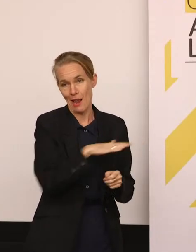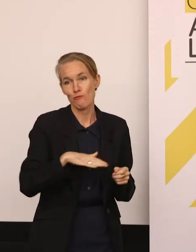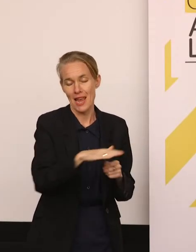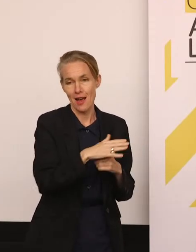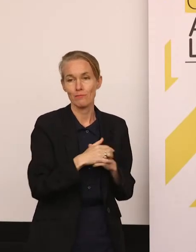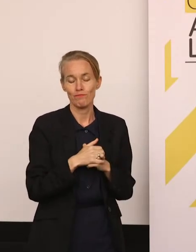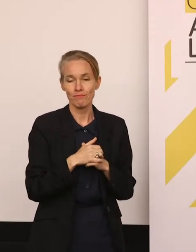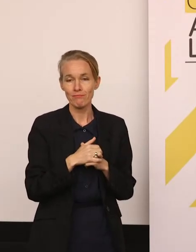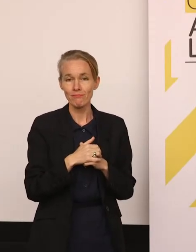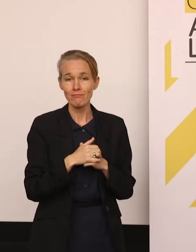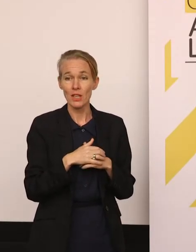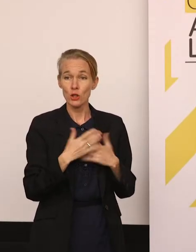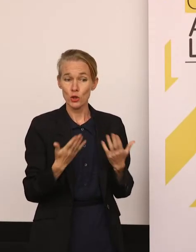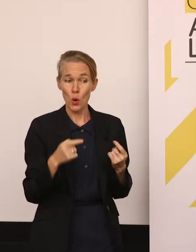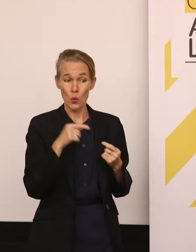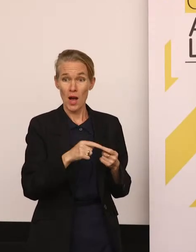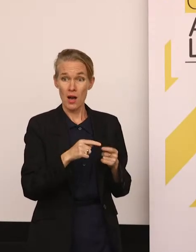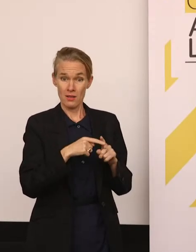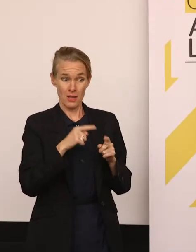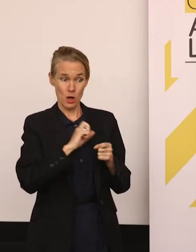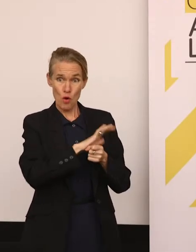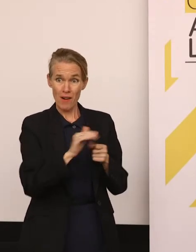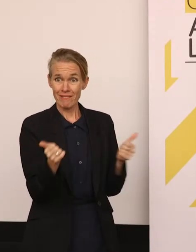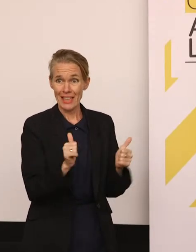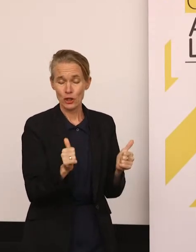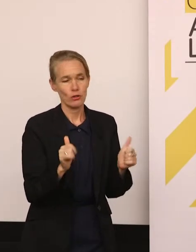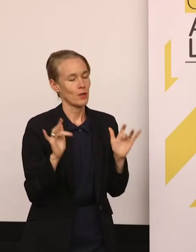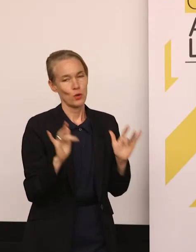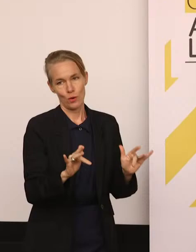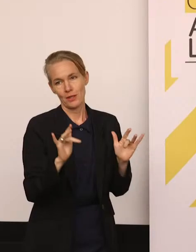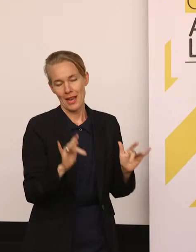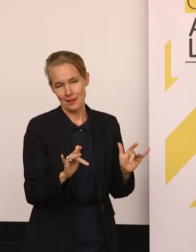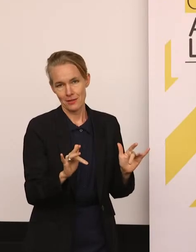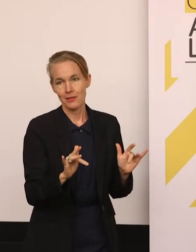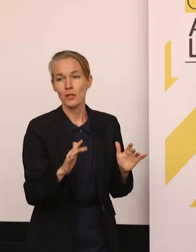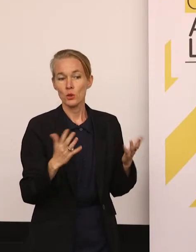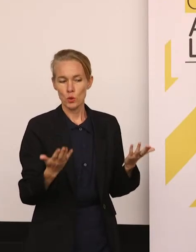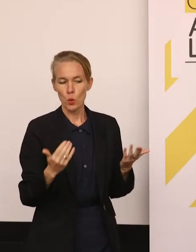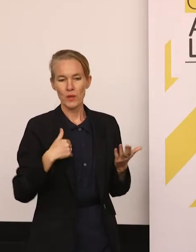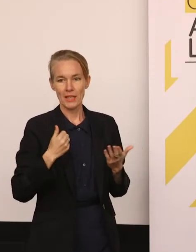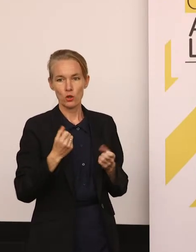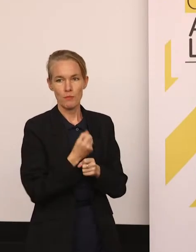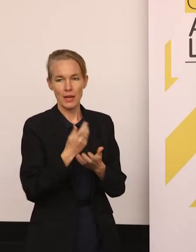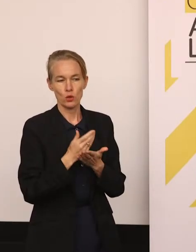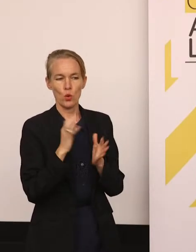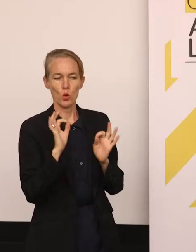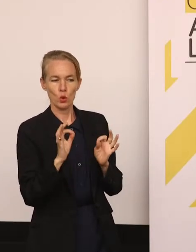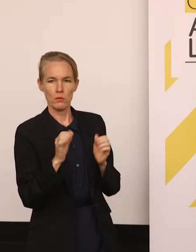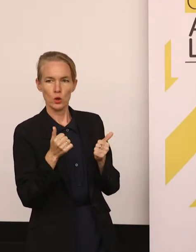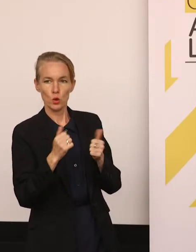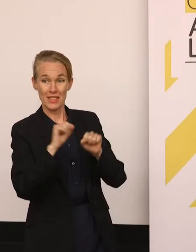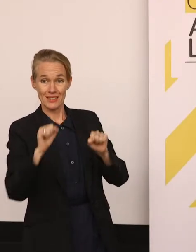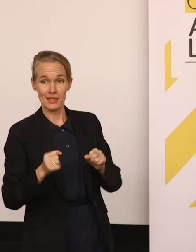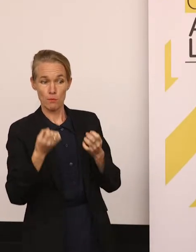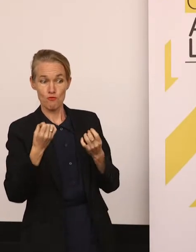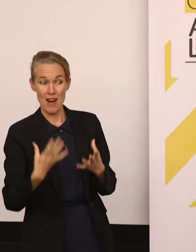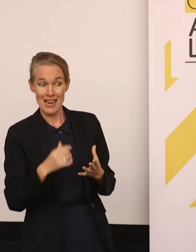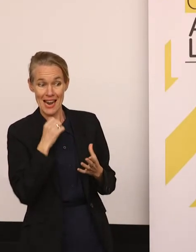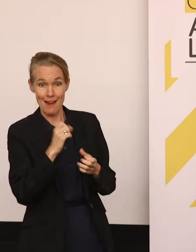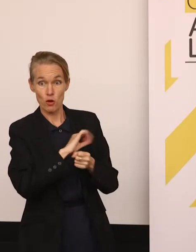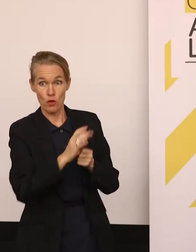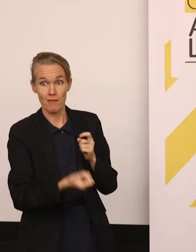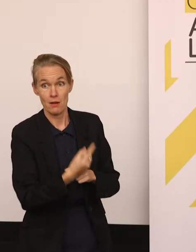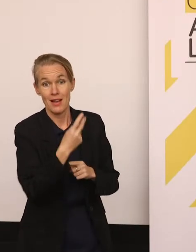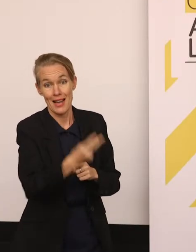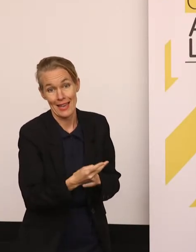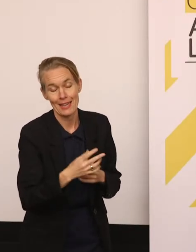not over this. A big part of our response is maintaining our ability to respond to the COVID-19 global pandemic, and that's an ongoing